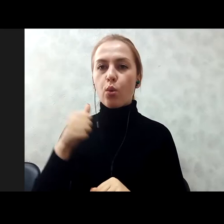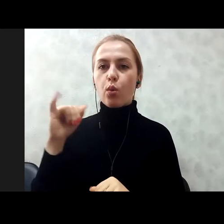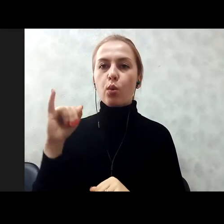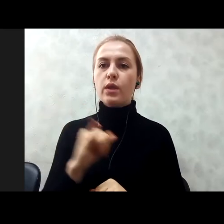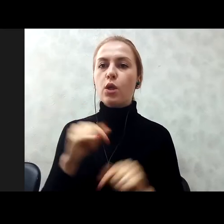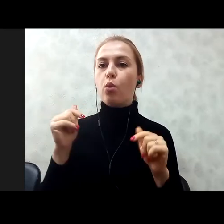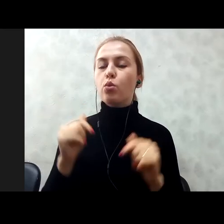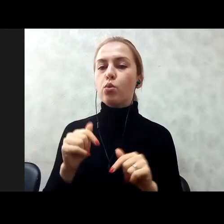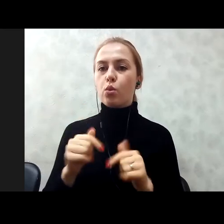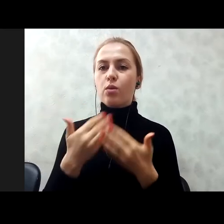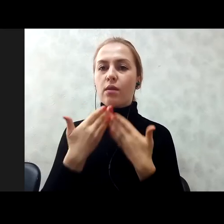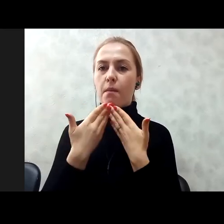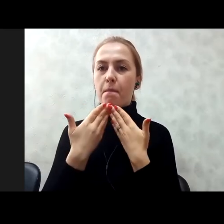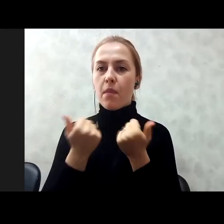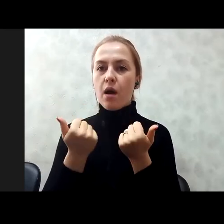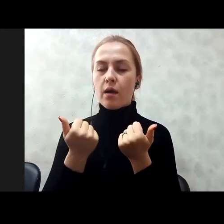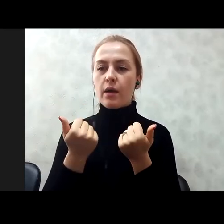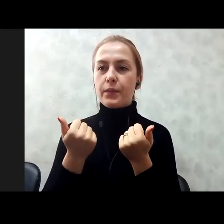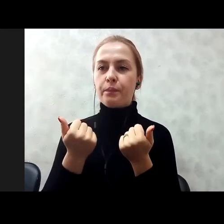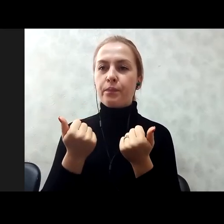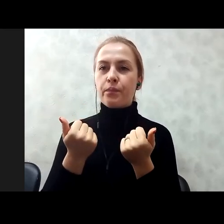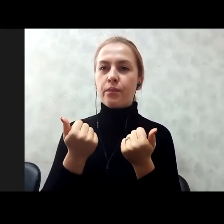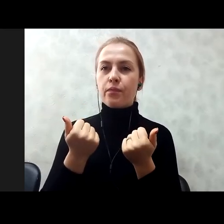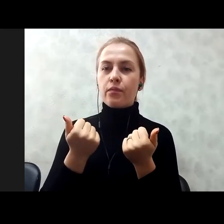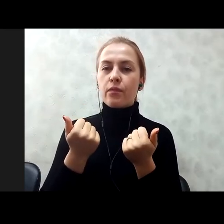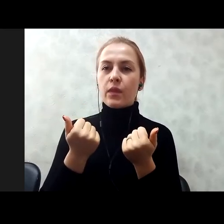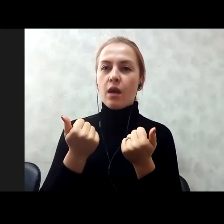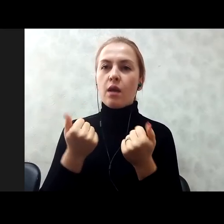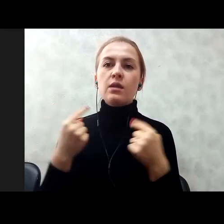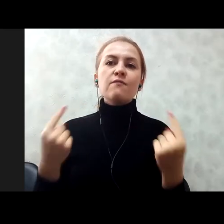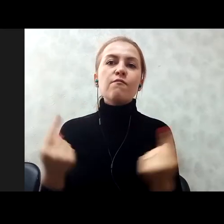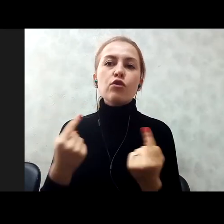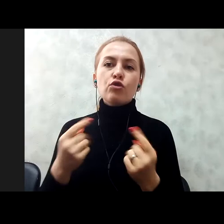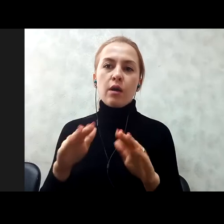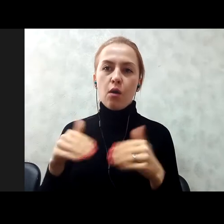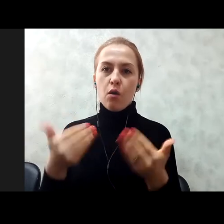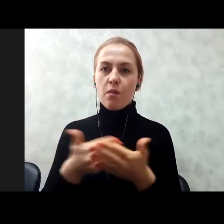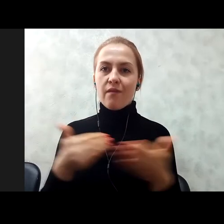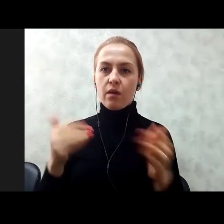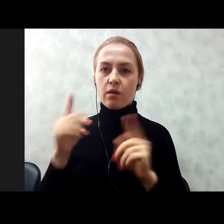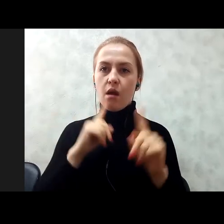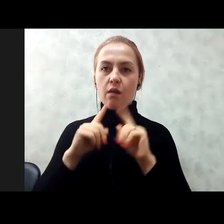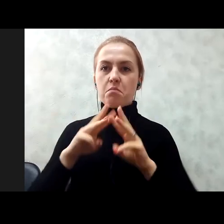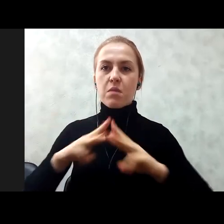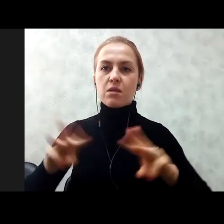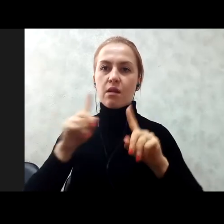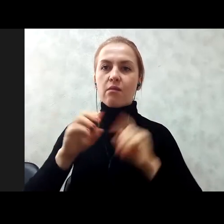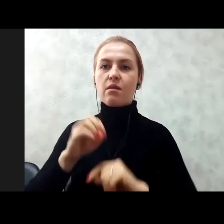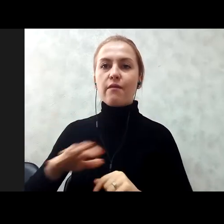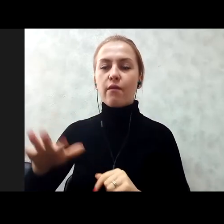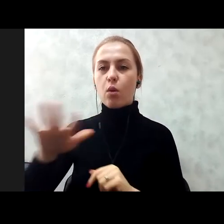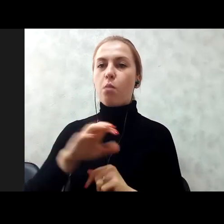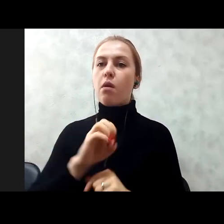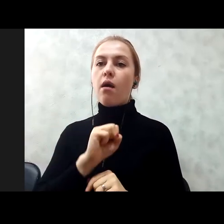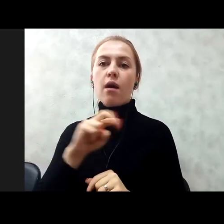and recommendation to the Committee of Ministers of the Council of Europe due to the limited nature of our mission, it nevertheless